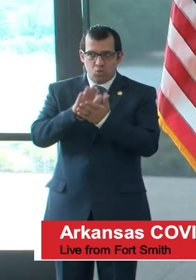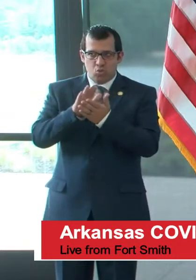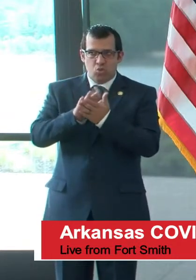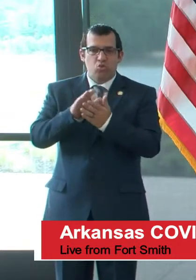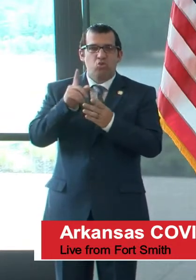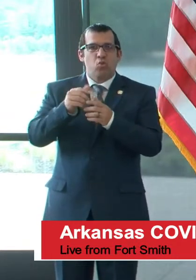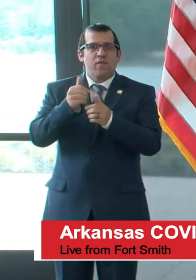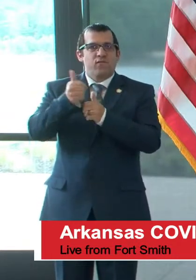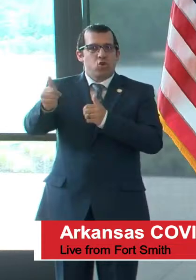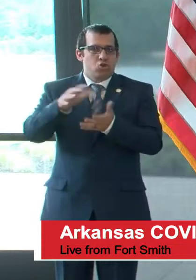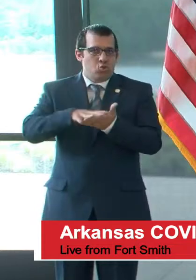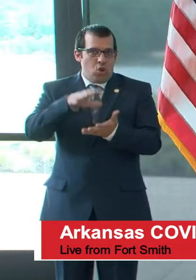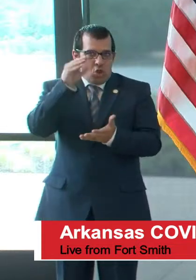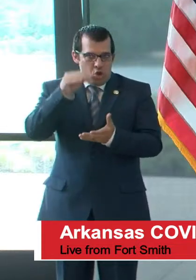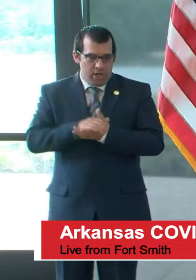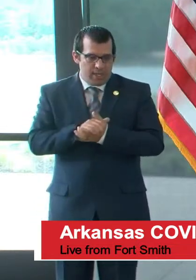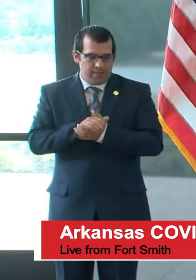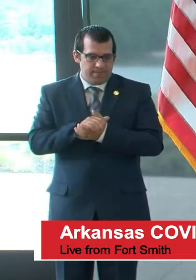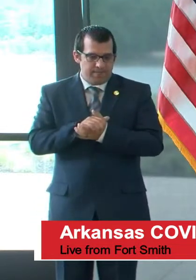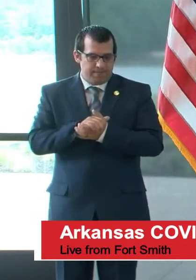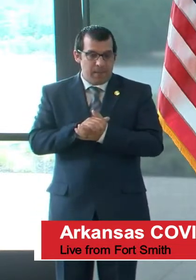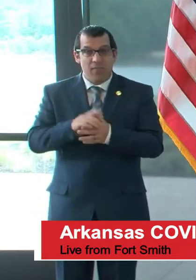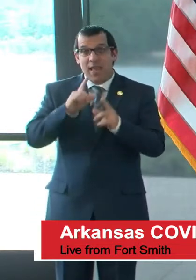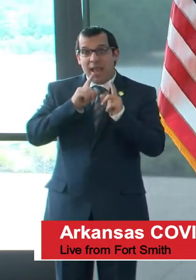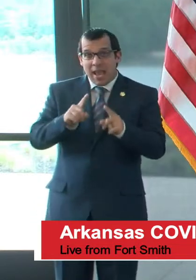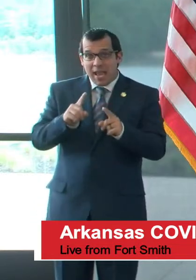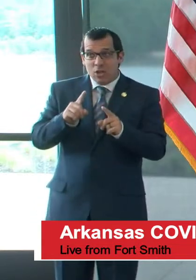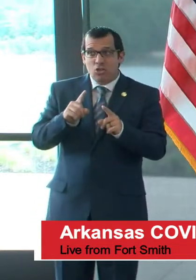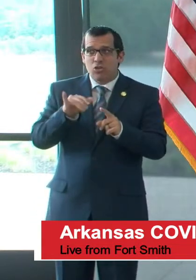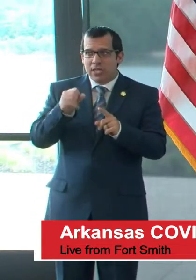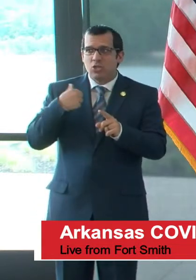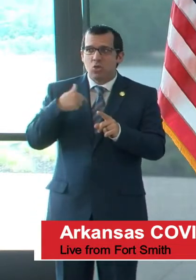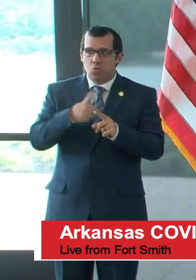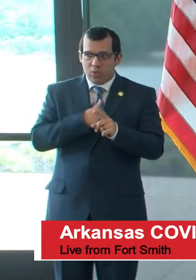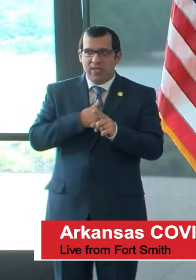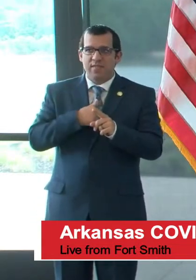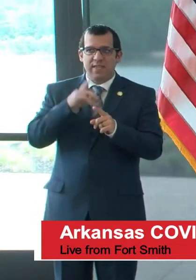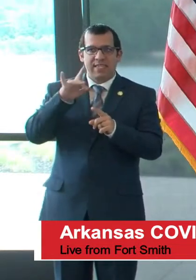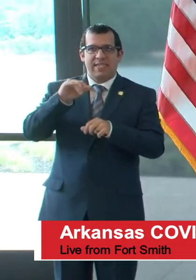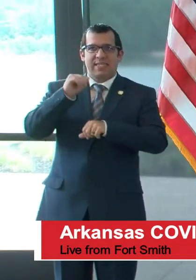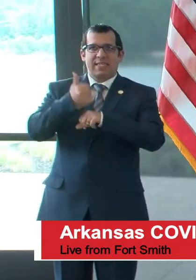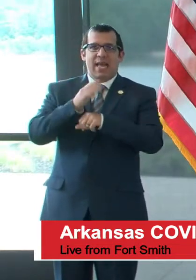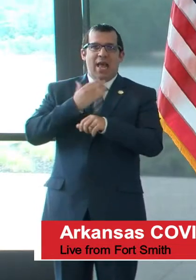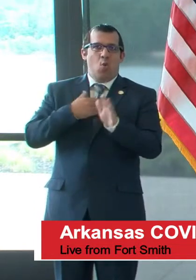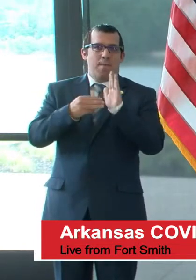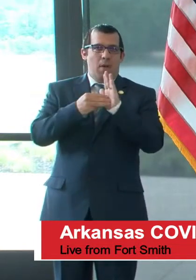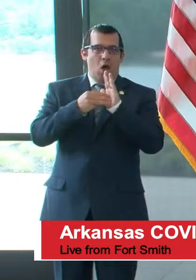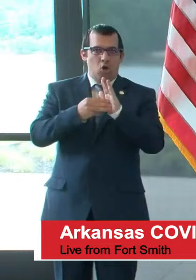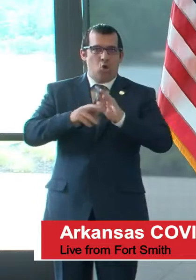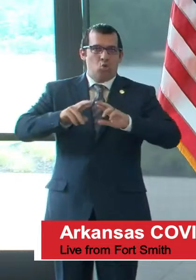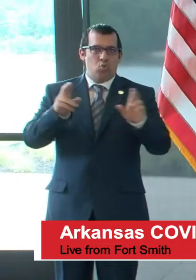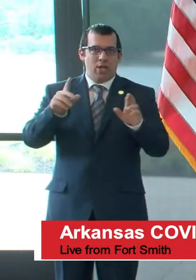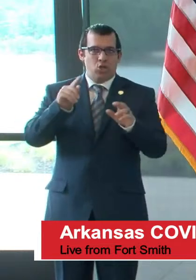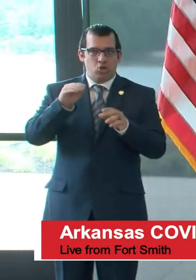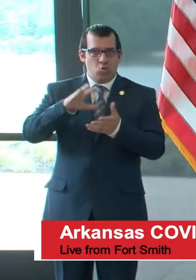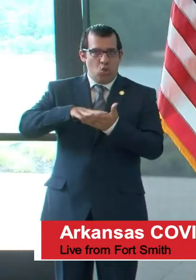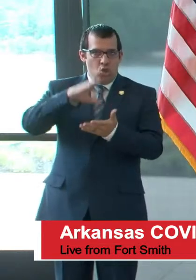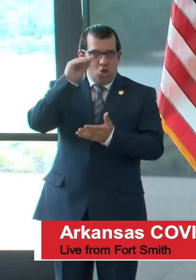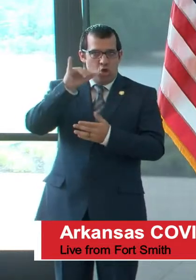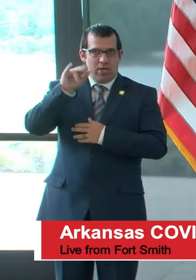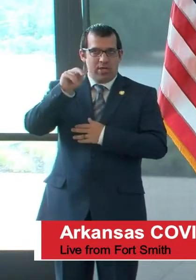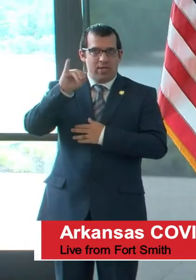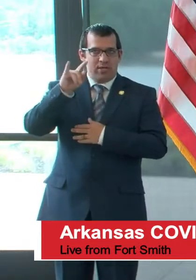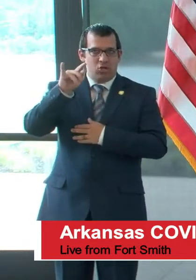do virtual learning. And the answer is, we've set out a model, Ready to Learn